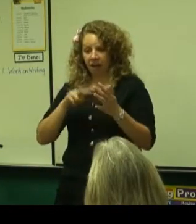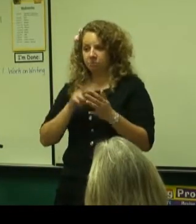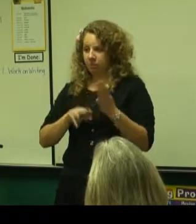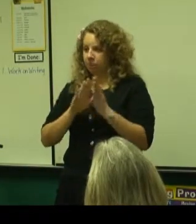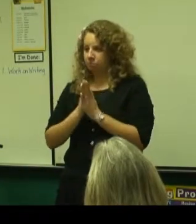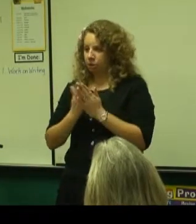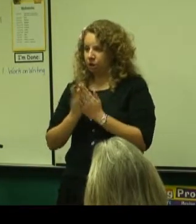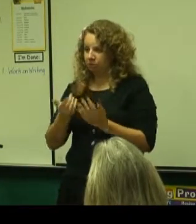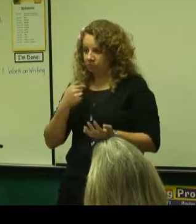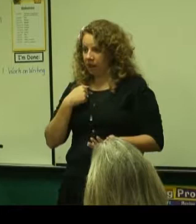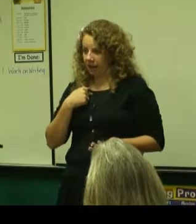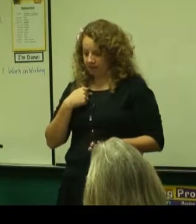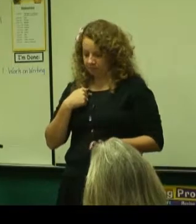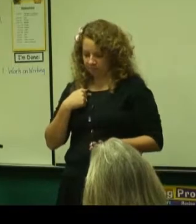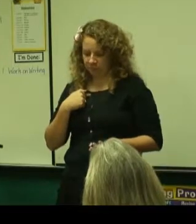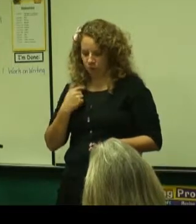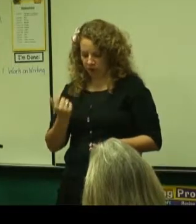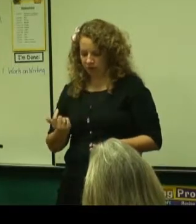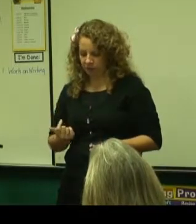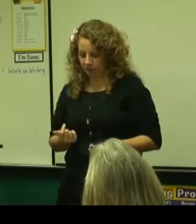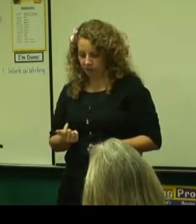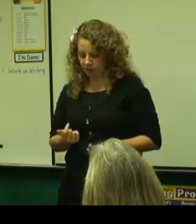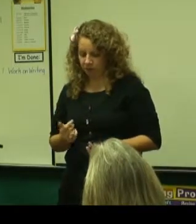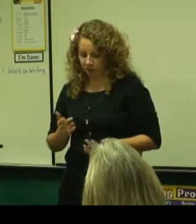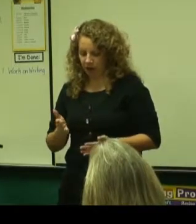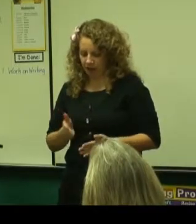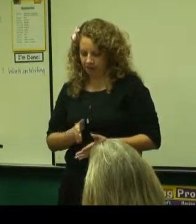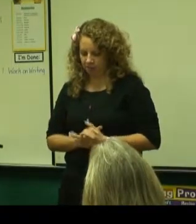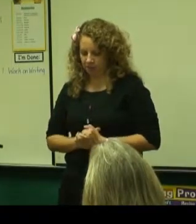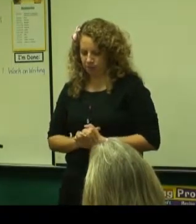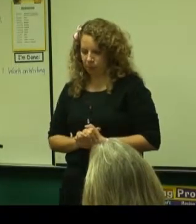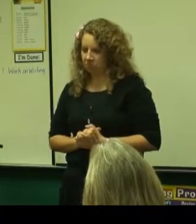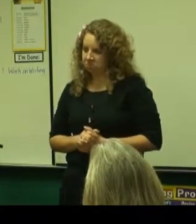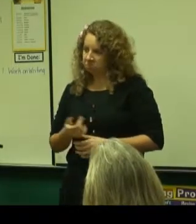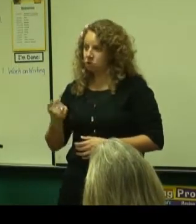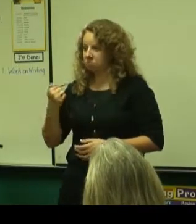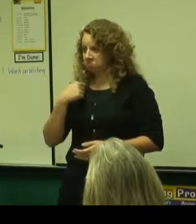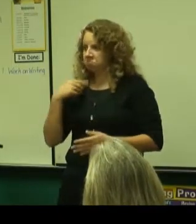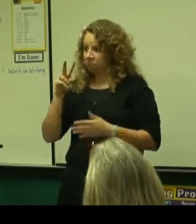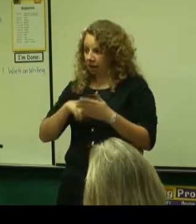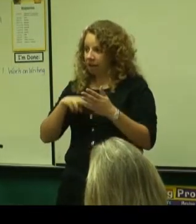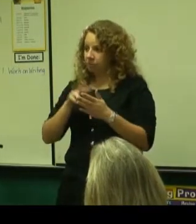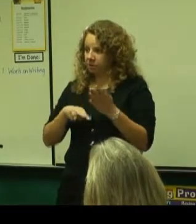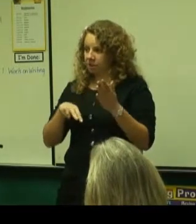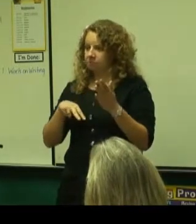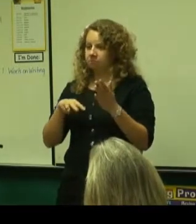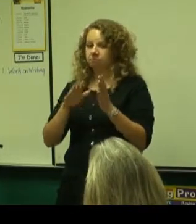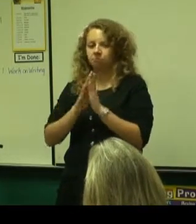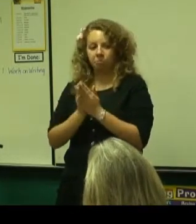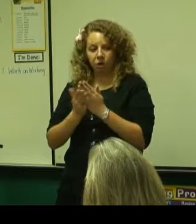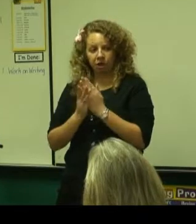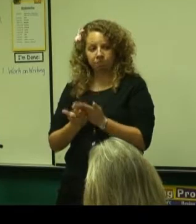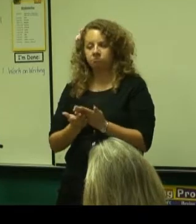I read book I. I'm reading the book. So I read book